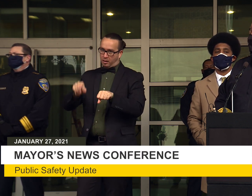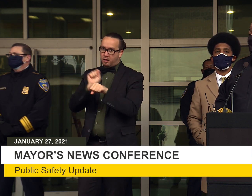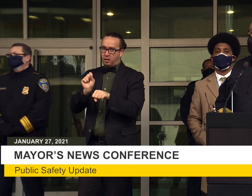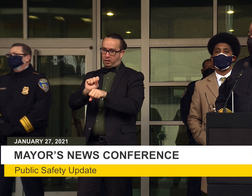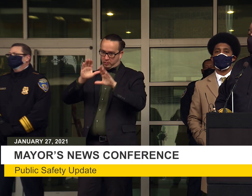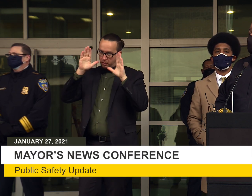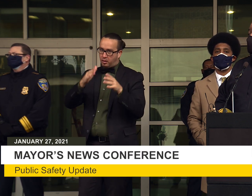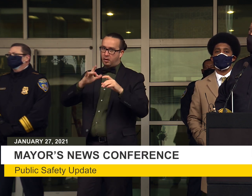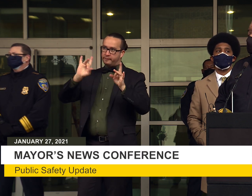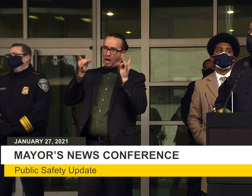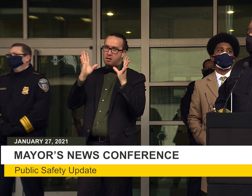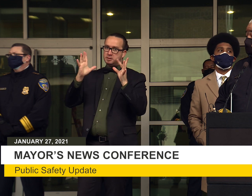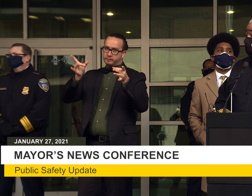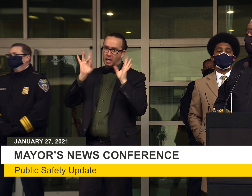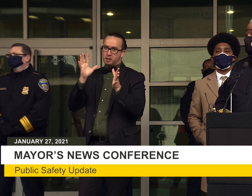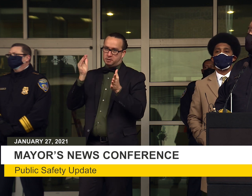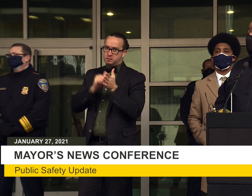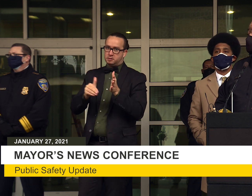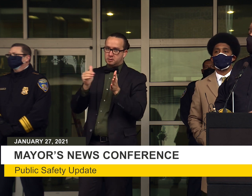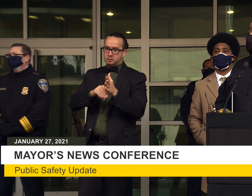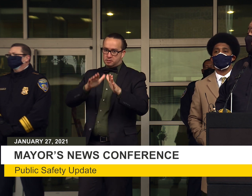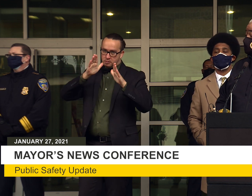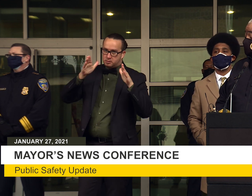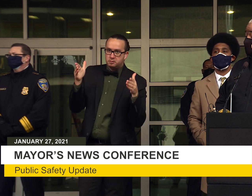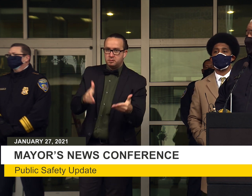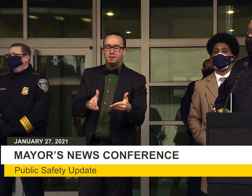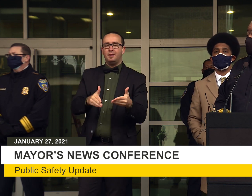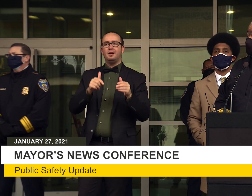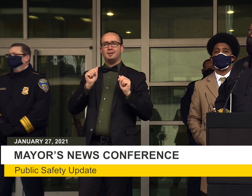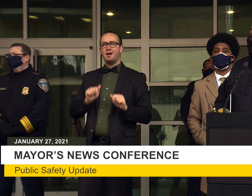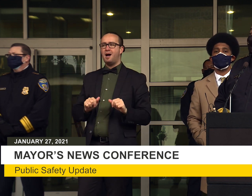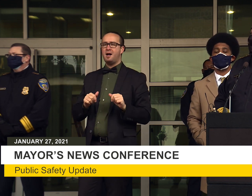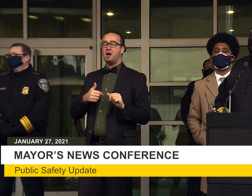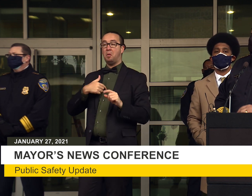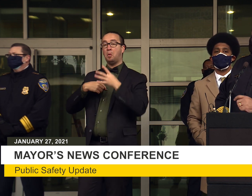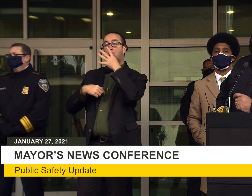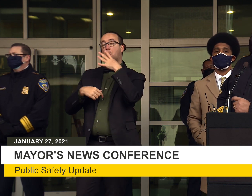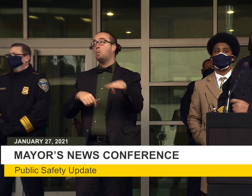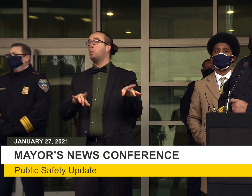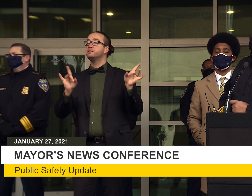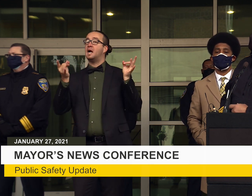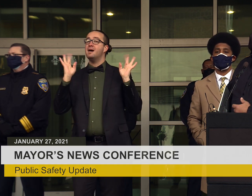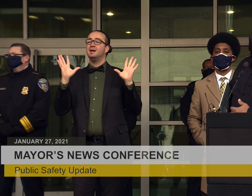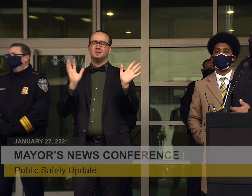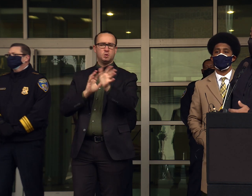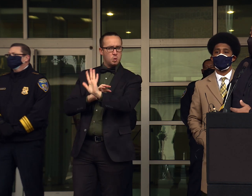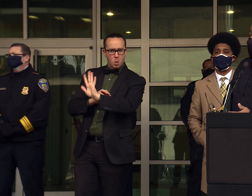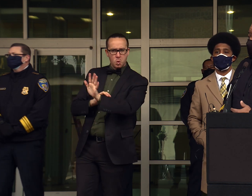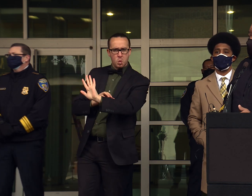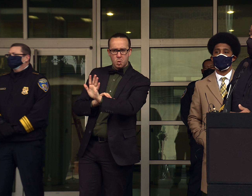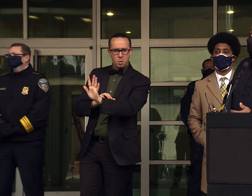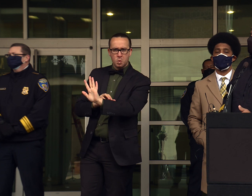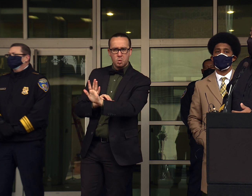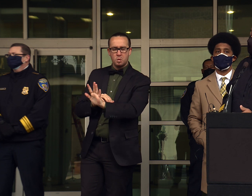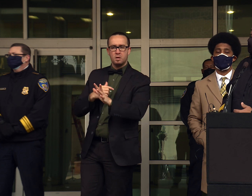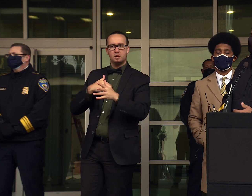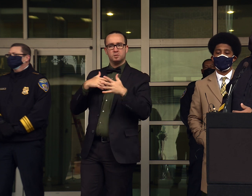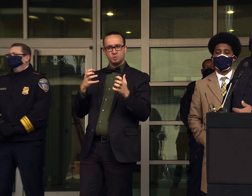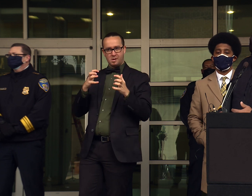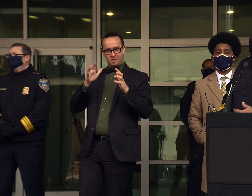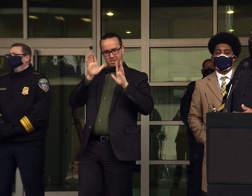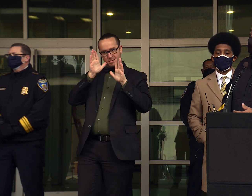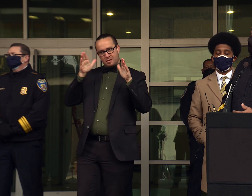city. The strategy calls for us to patrol and respond to calls everywhere. However, the focus of the right kind of